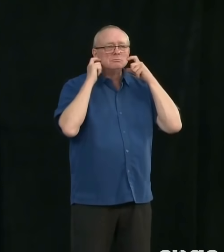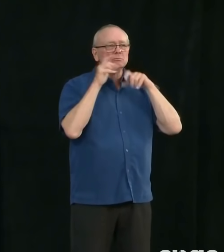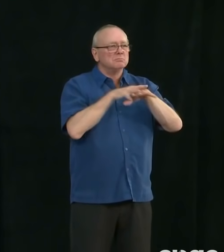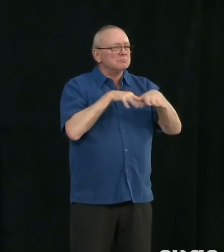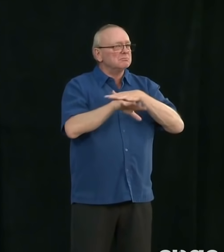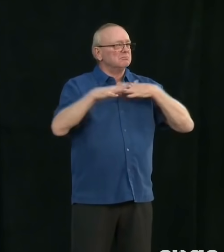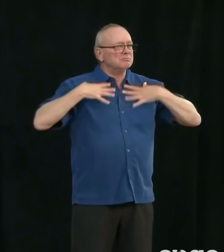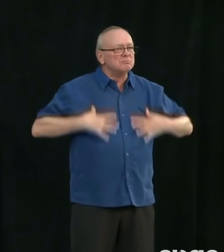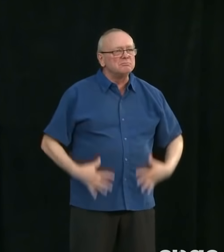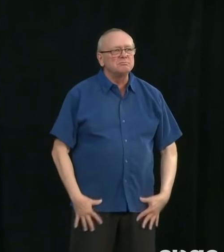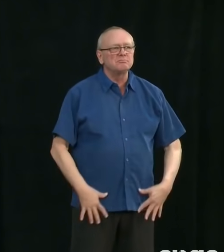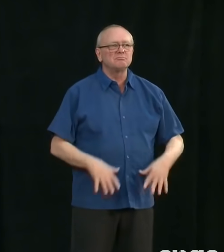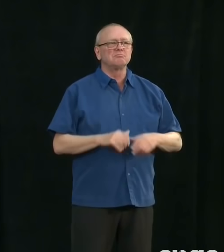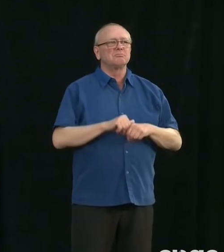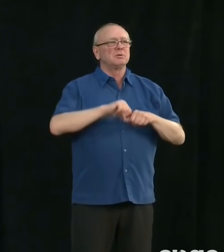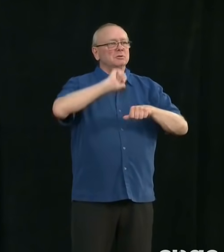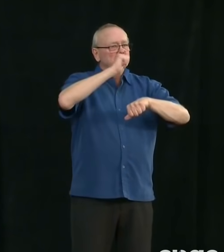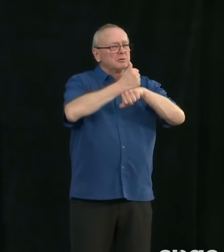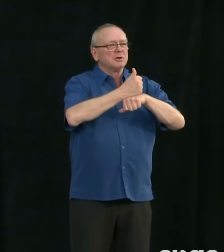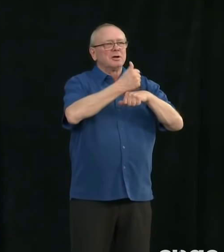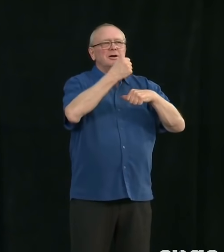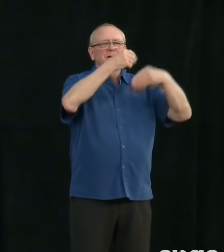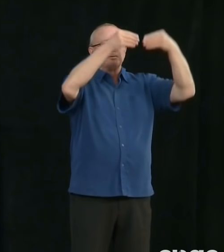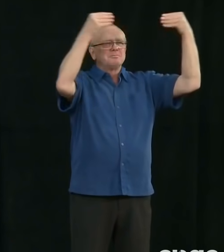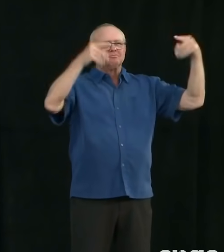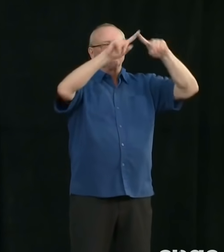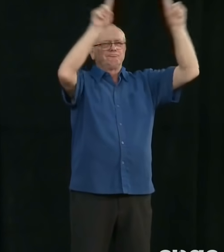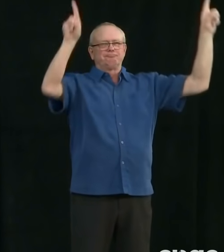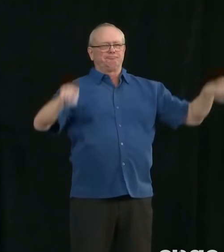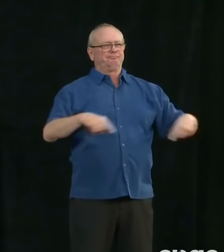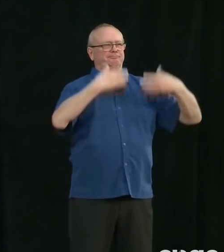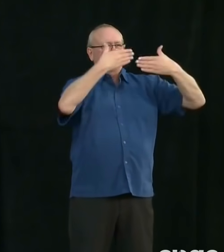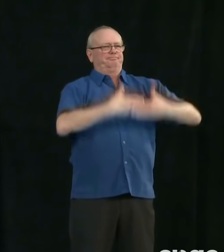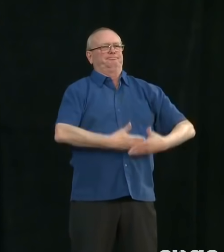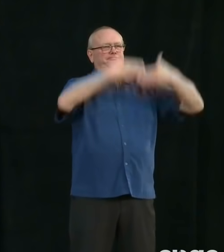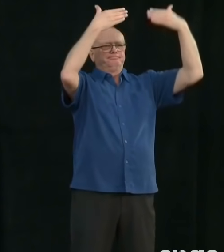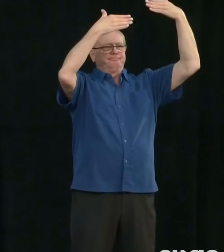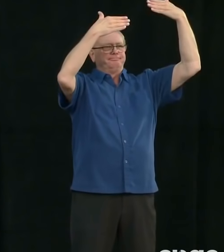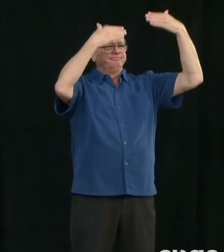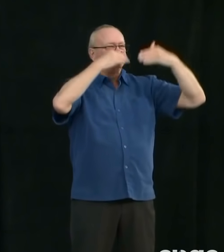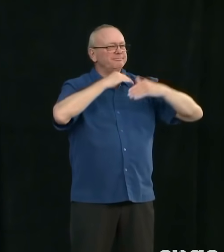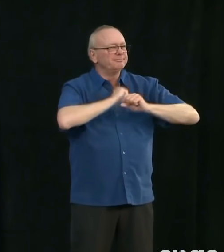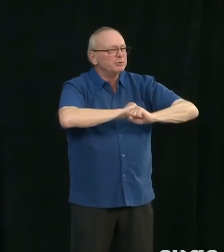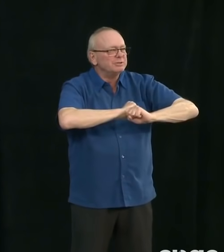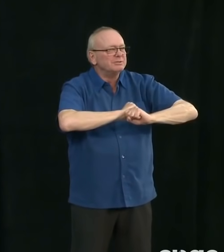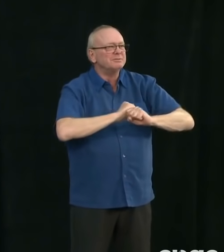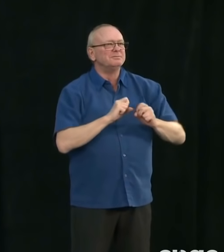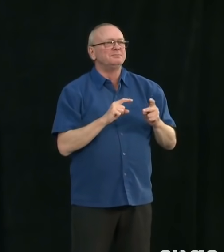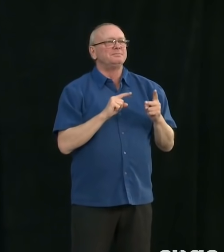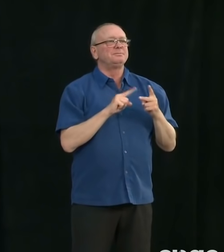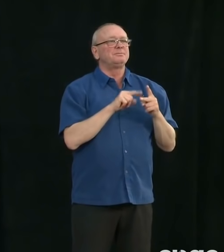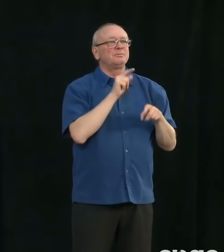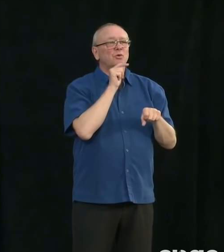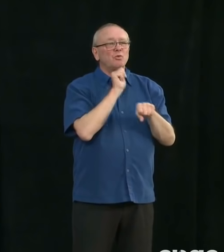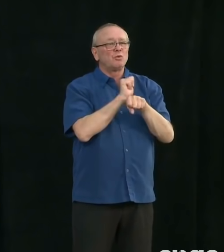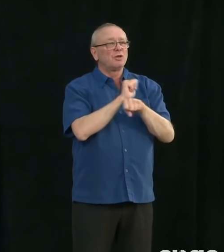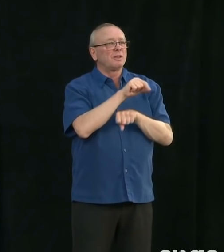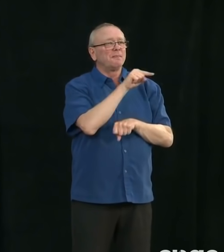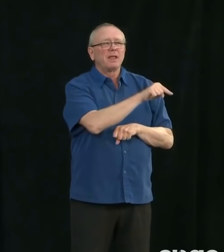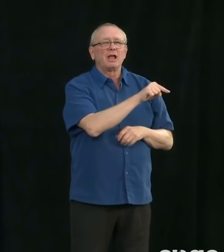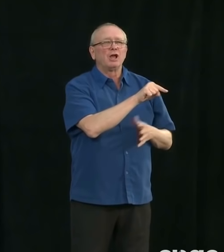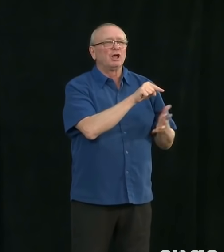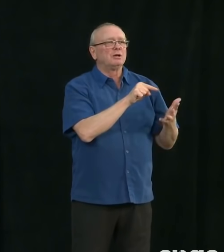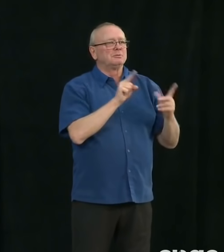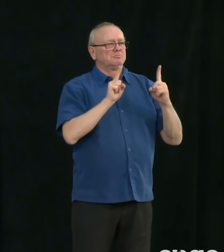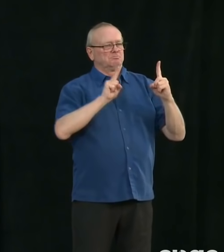sure that groups of workers are staggered, so shift changes are staggered to avoid having large groups of